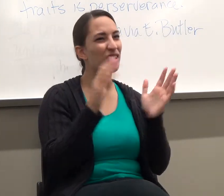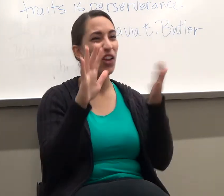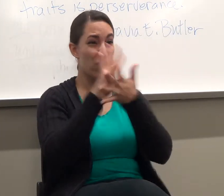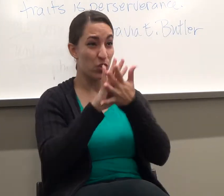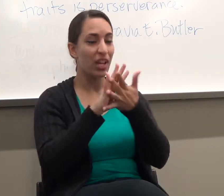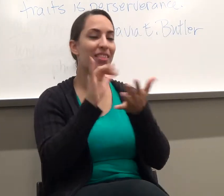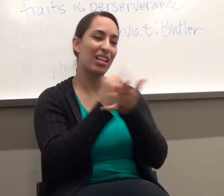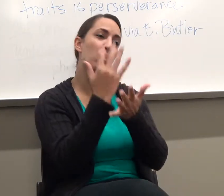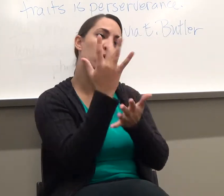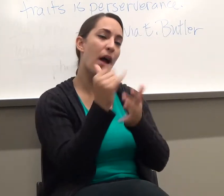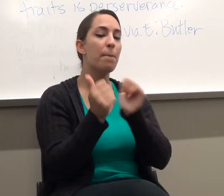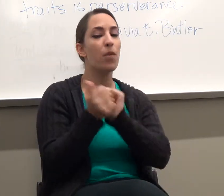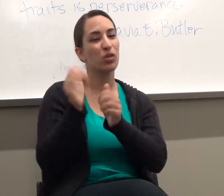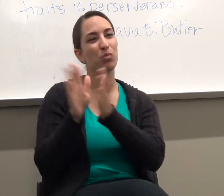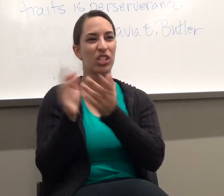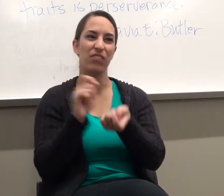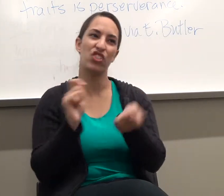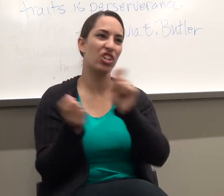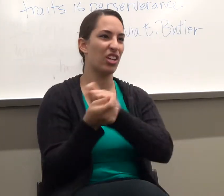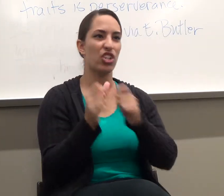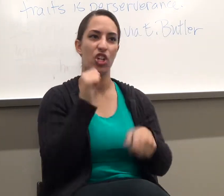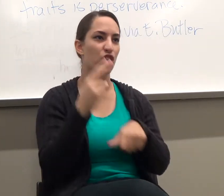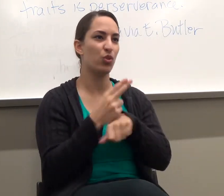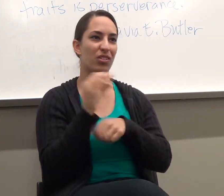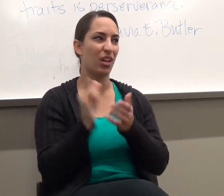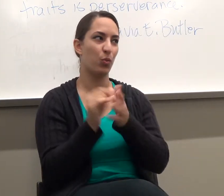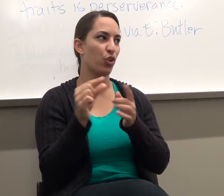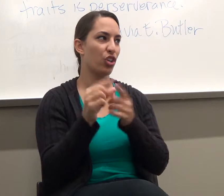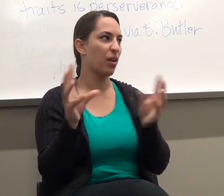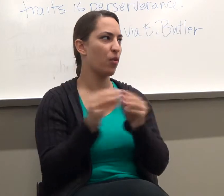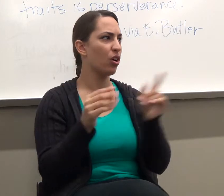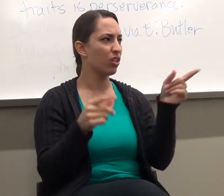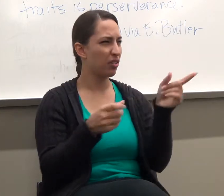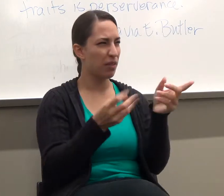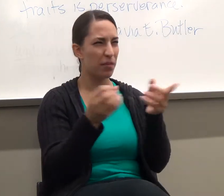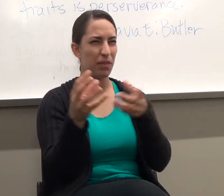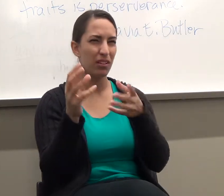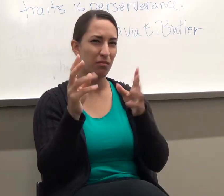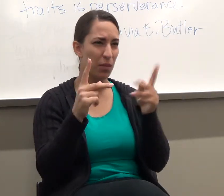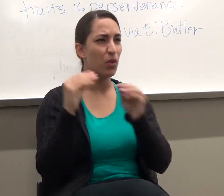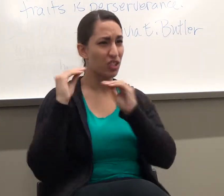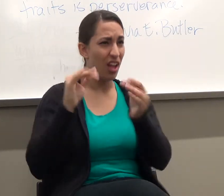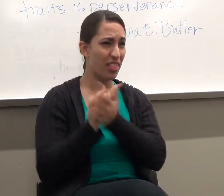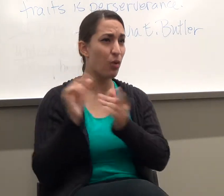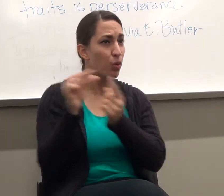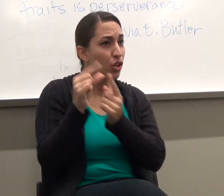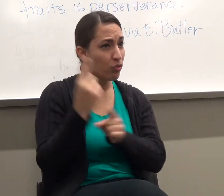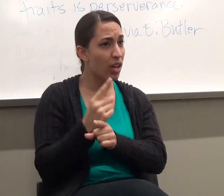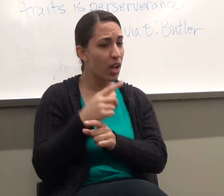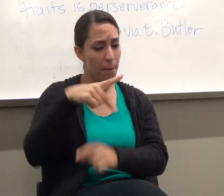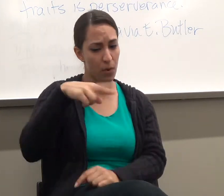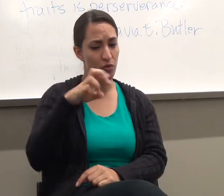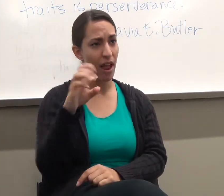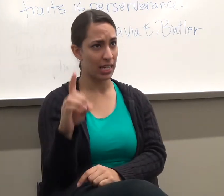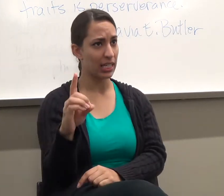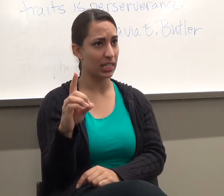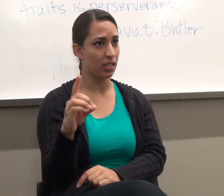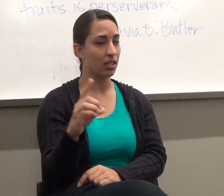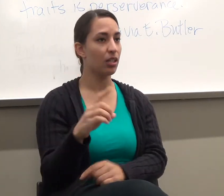true. How many people were taught that word? You were taught that word. It's interesting because more and more students don't recognize that